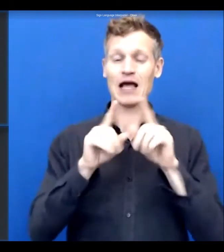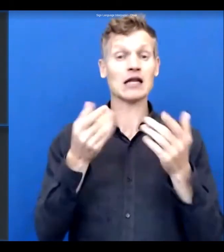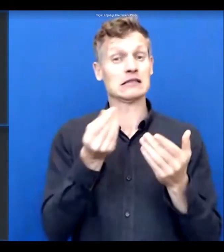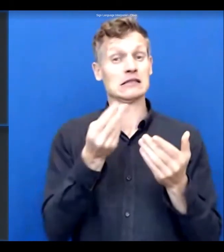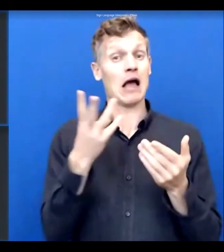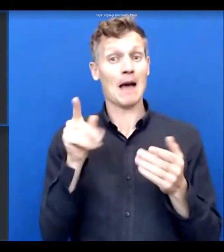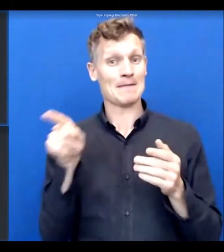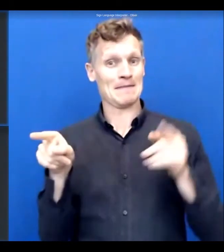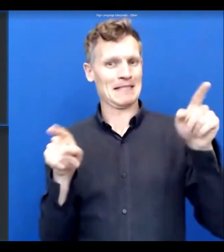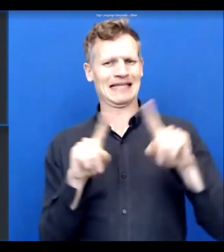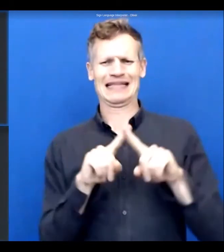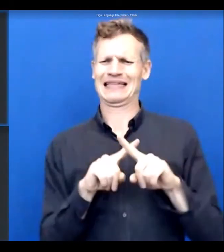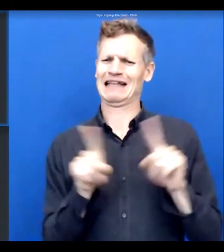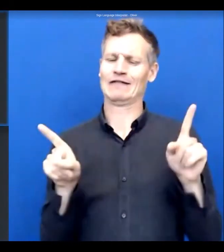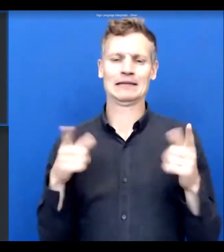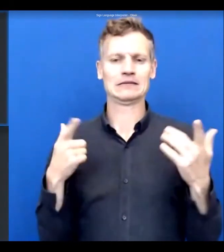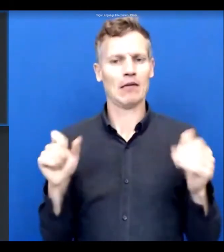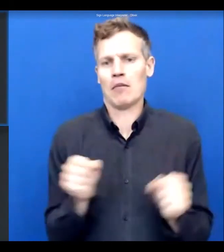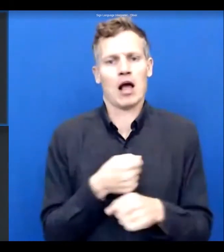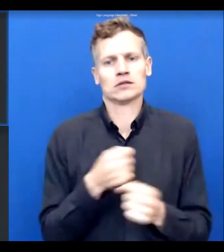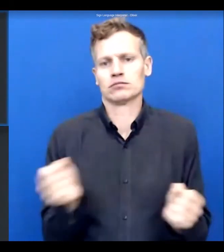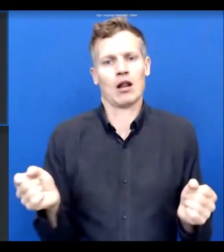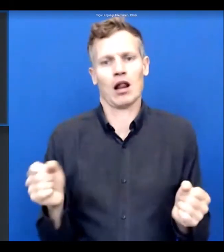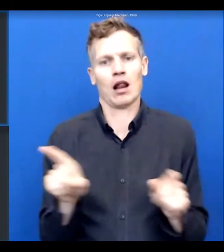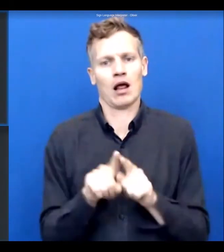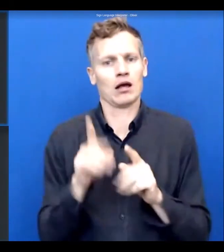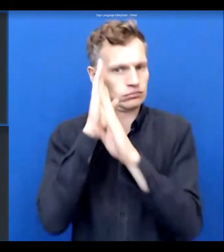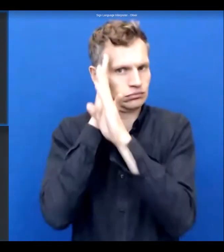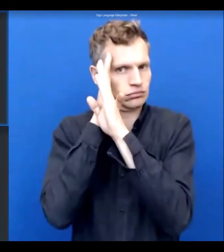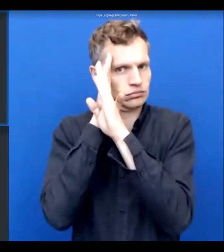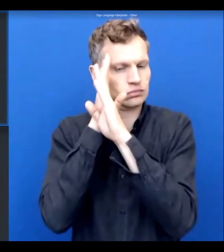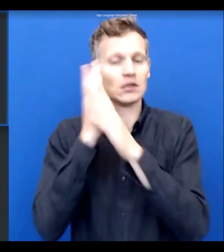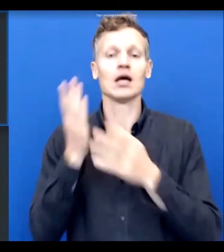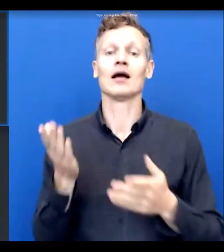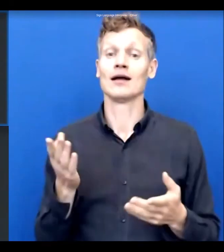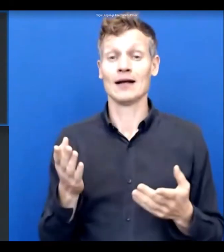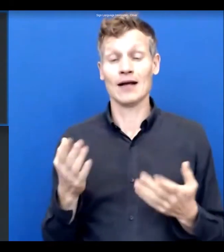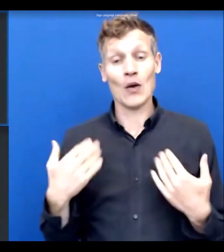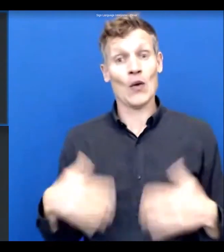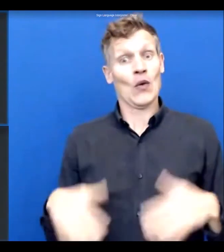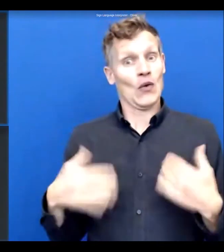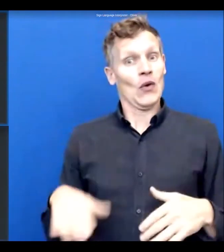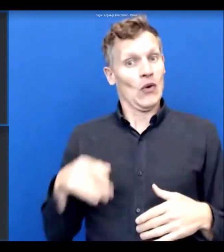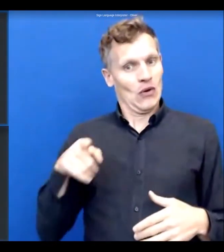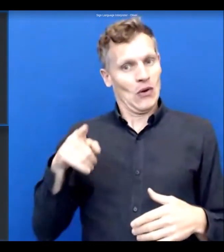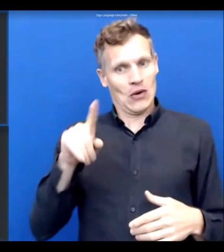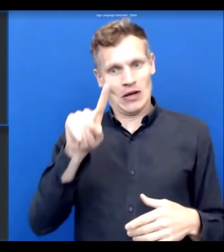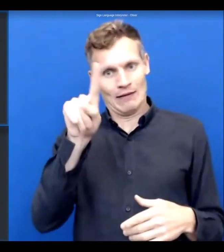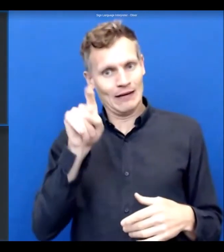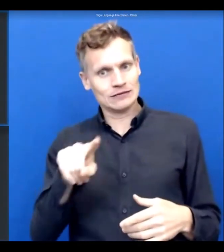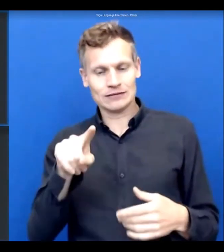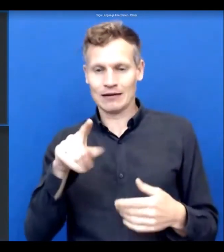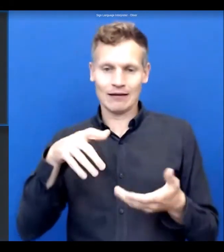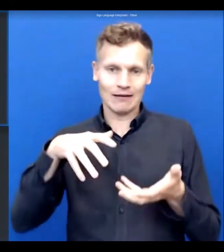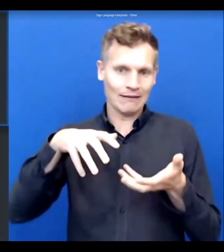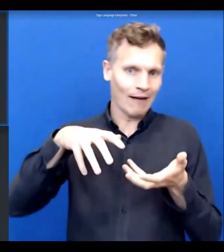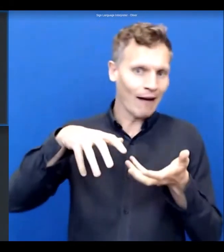Okay, this is a very complex question, but I will try to answer very, very